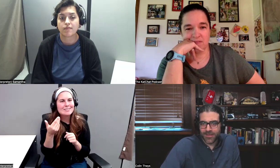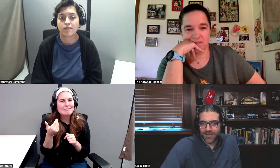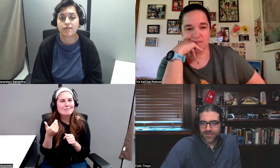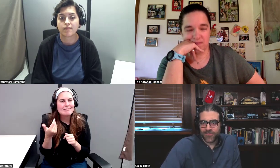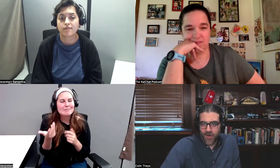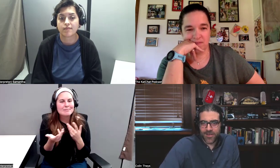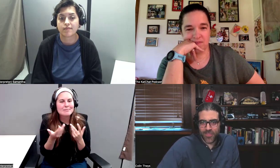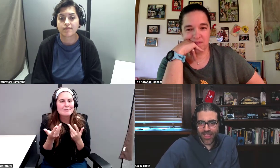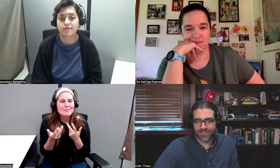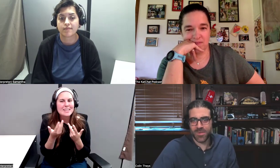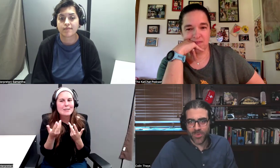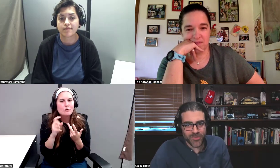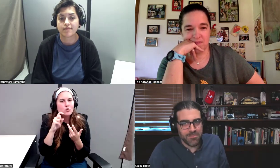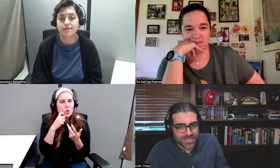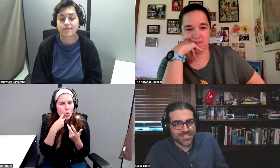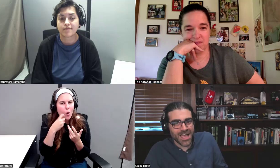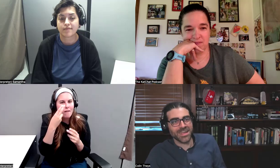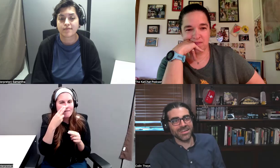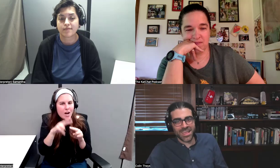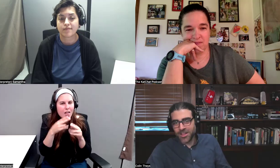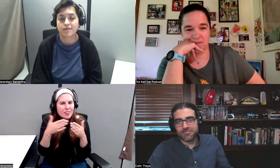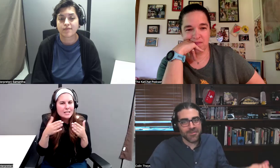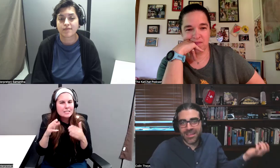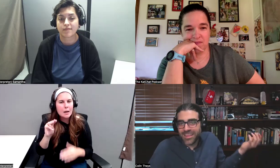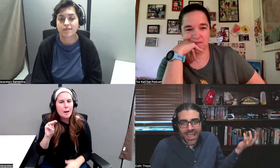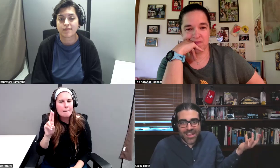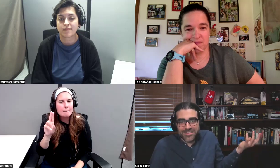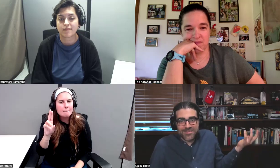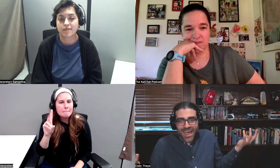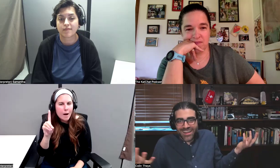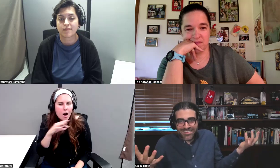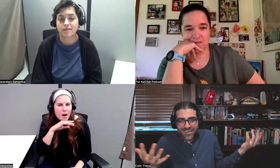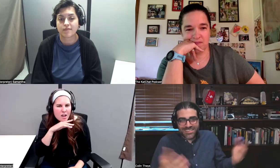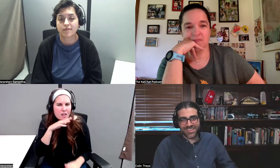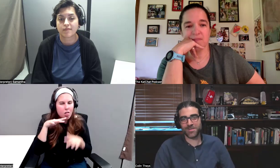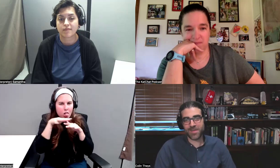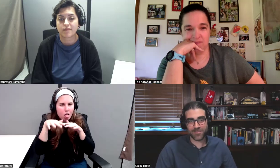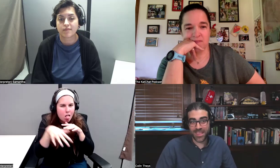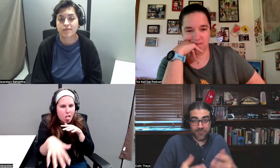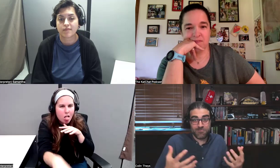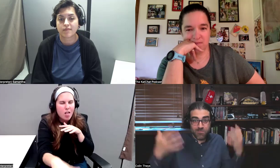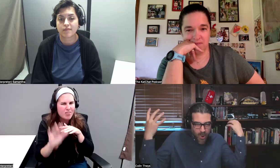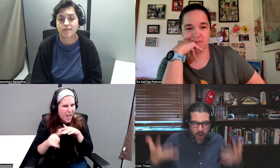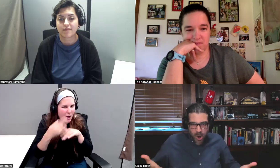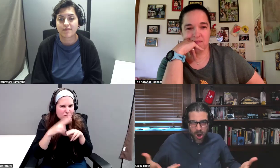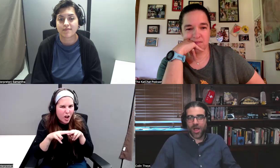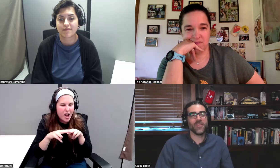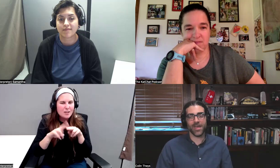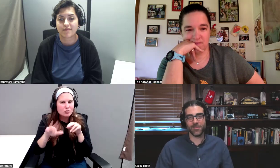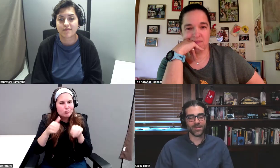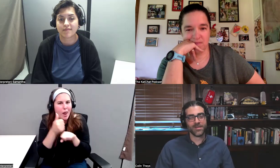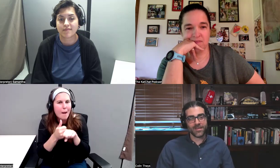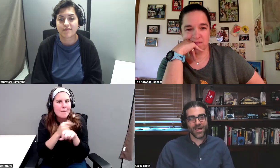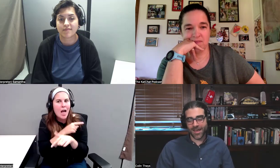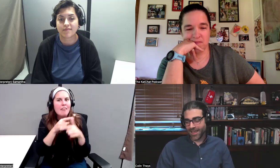cool fun things. Like we built a mudslide in a hill, right? Like, how do you do that? That's crazy. And then we had to make it pour on